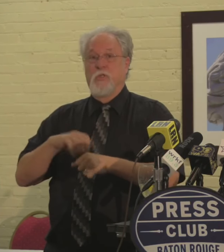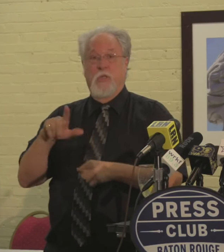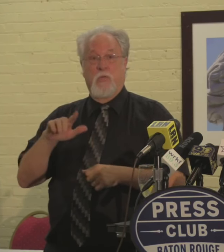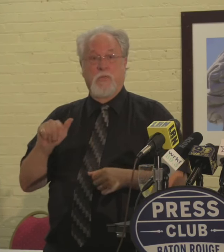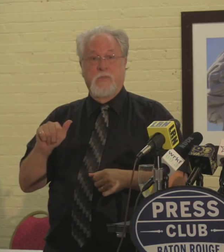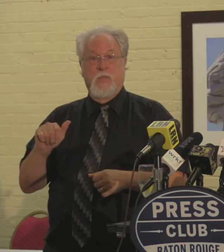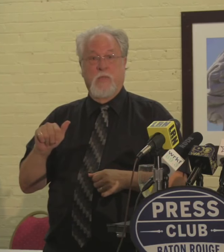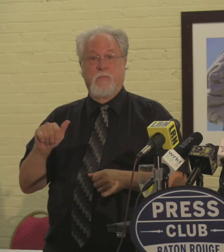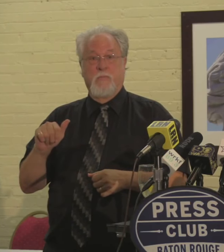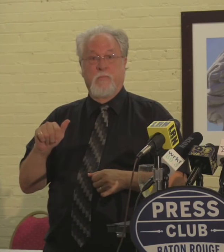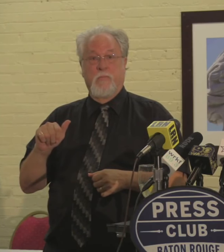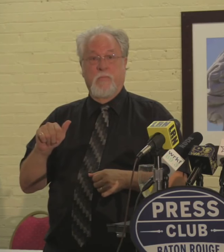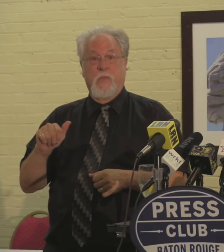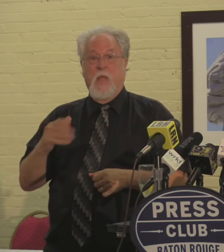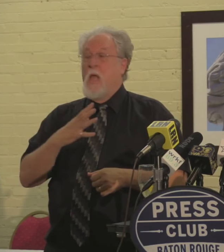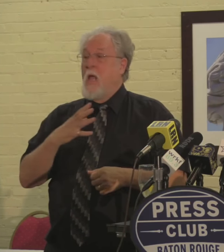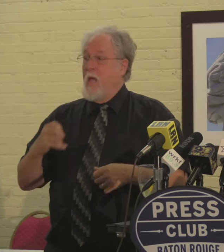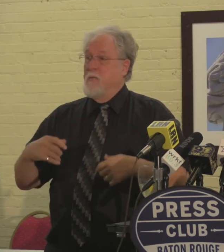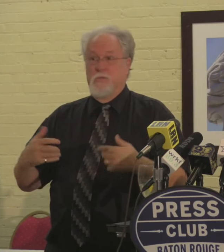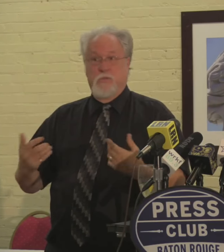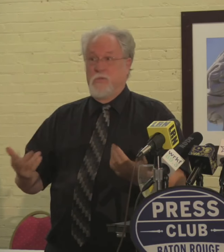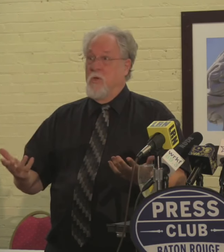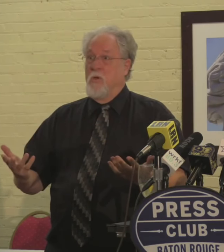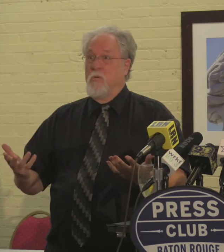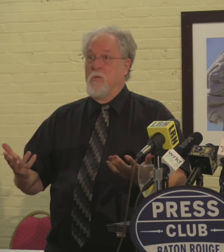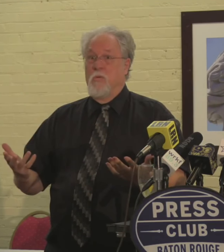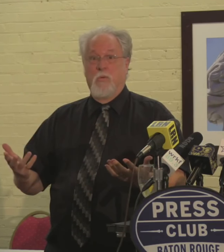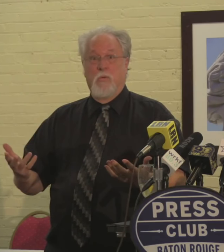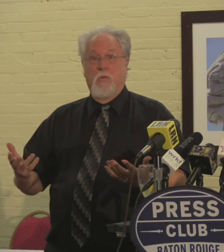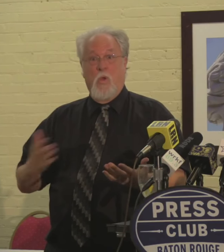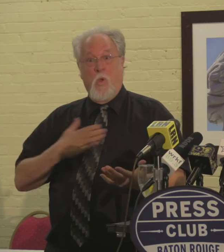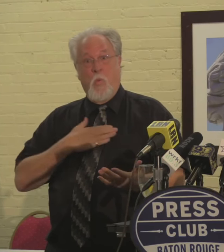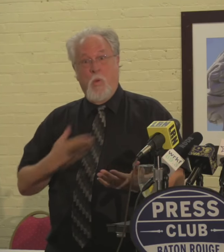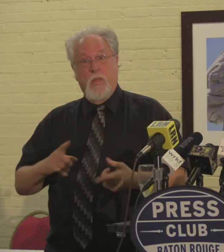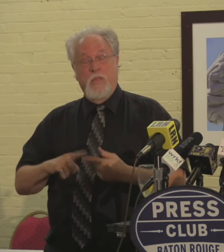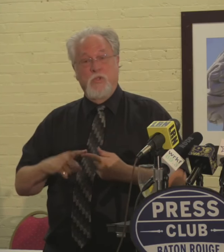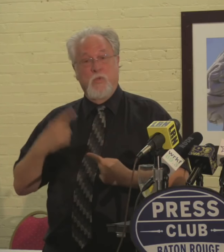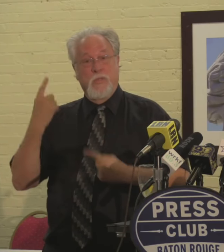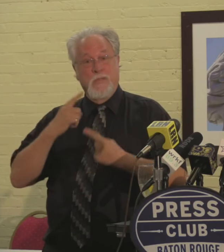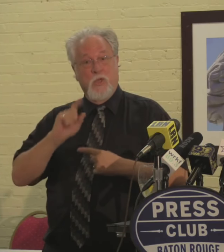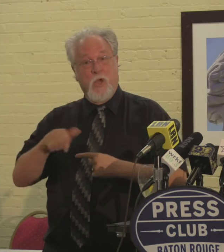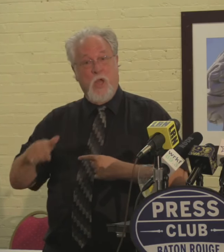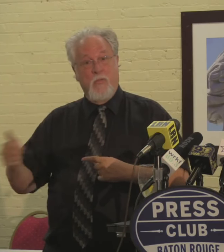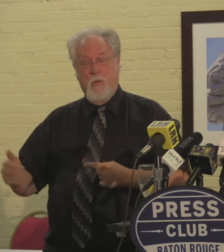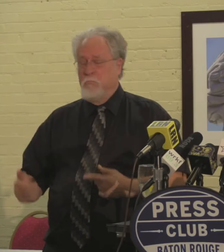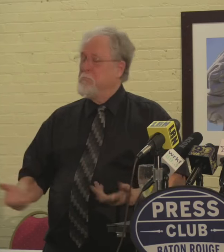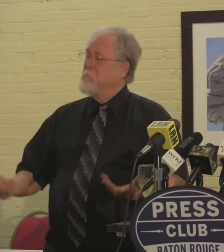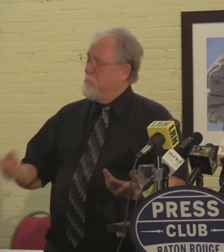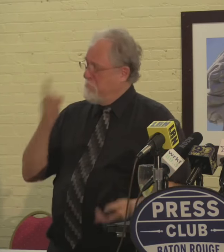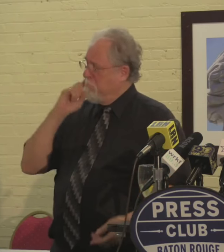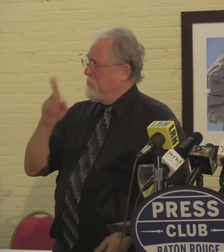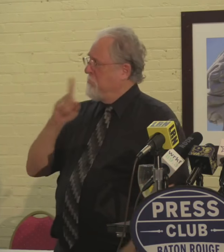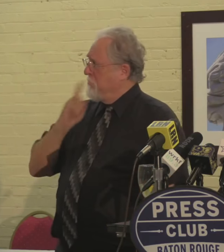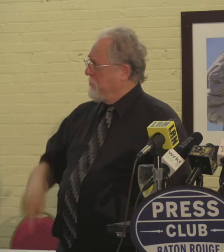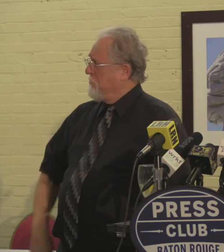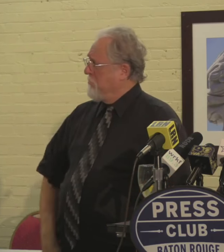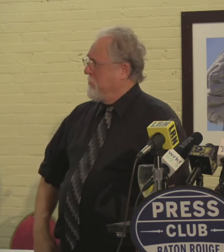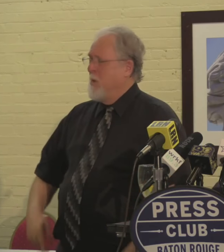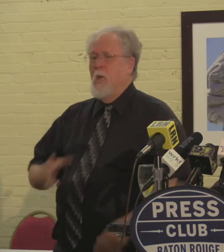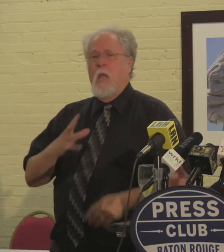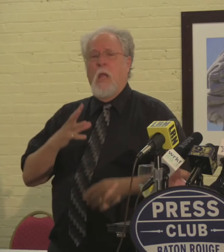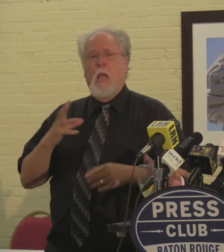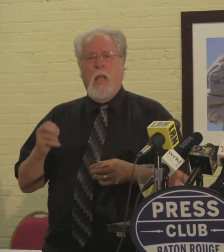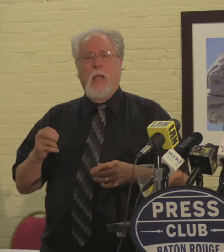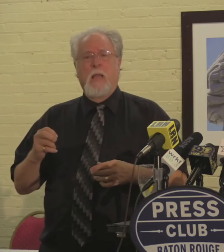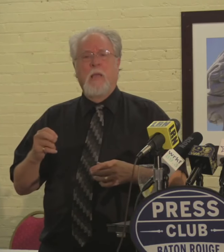Louisiana. And so, am I willing to consider other things? Absolutely.